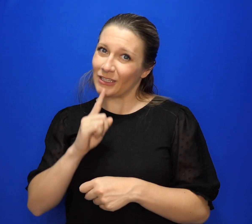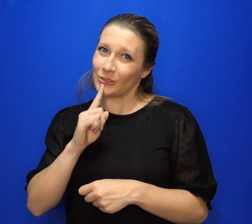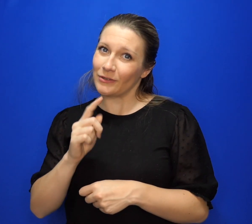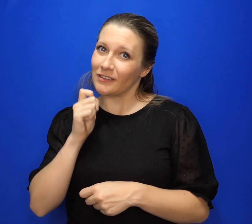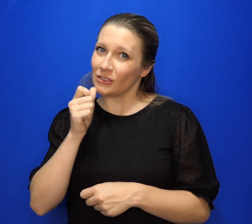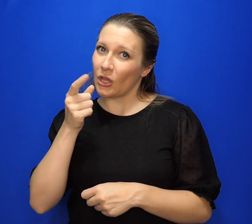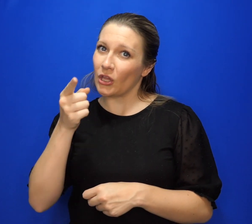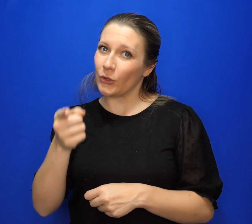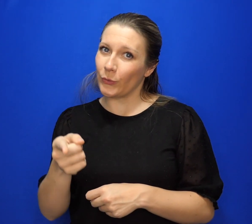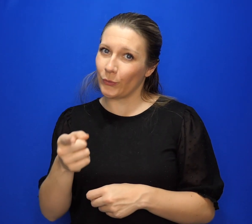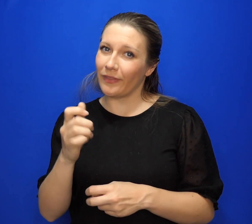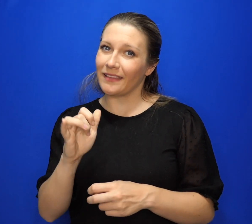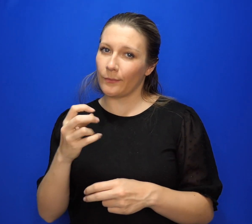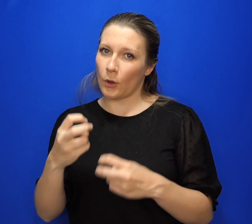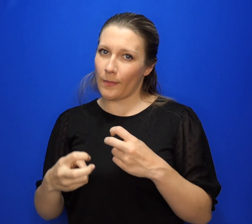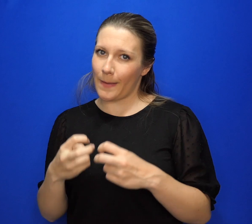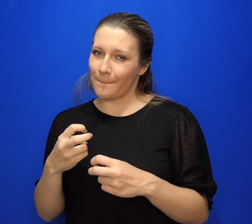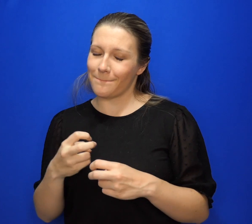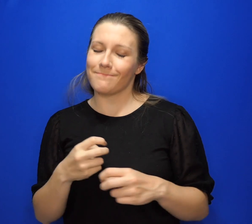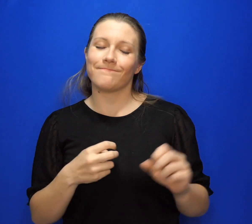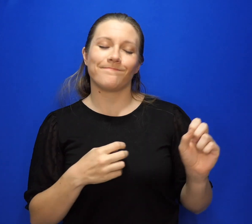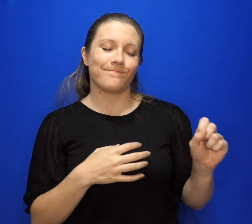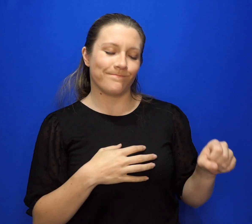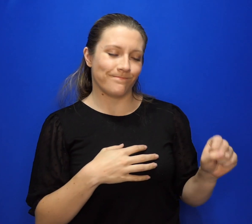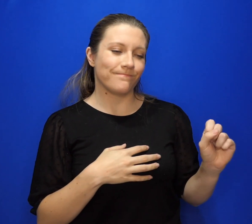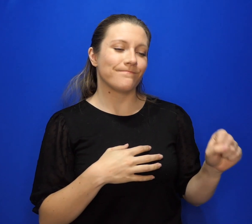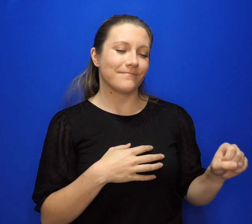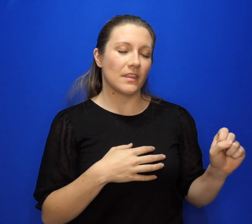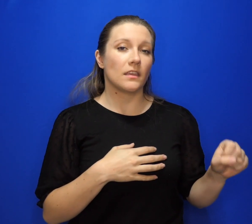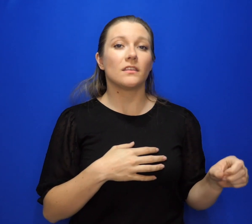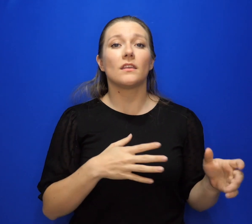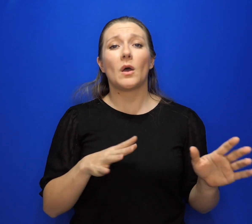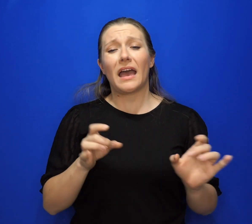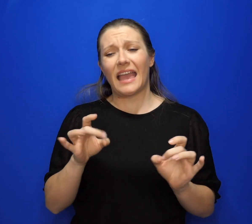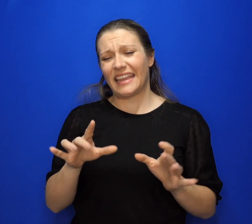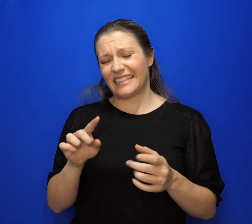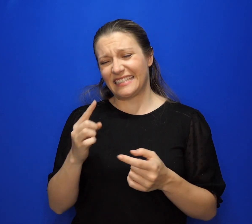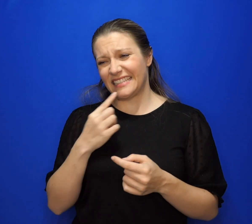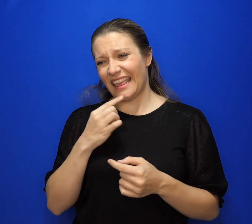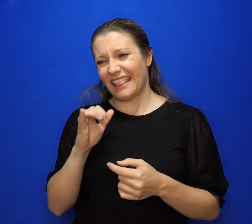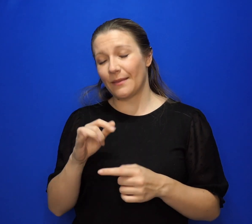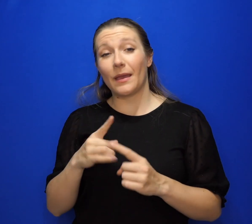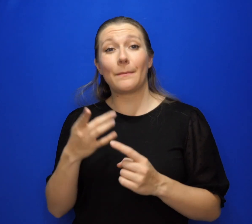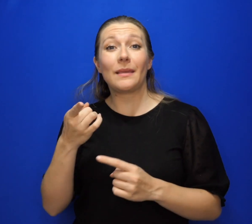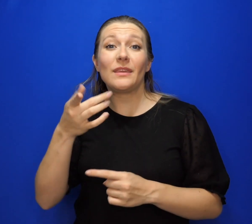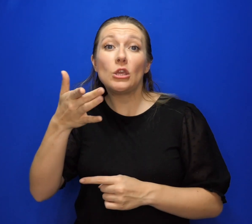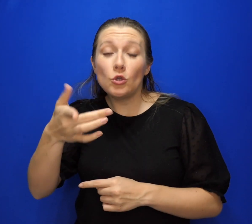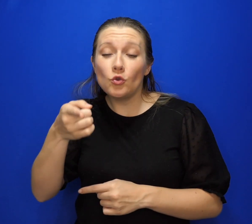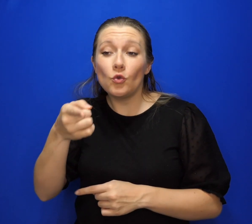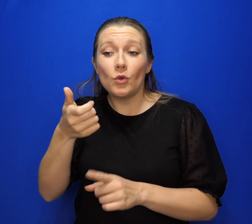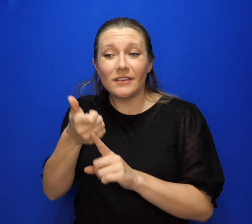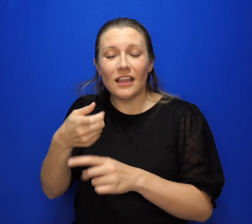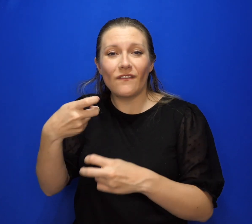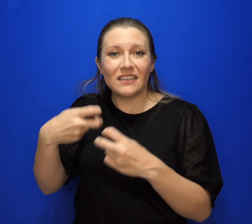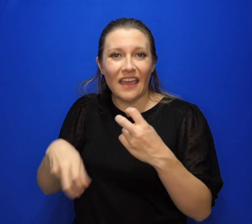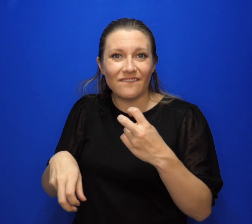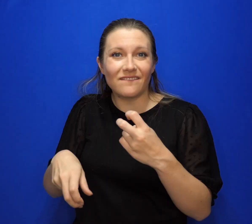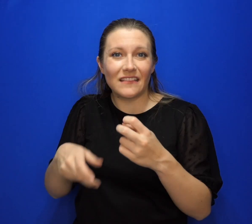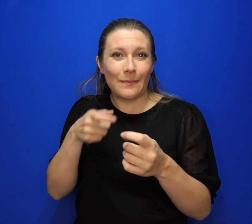I hate to say this, but maybe you're difficult and you don't know it. You know, that could Correct. be too. Right. It could be. Yeah. Absolutely. And it's actually a